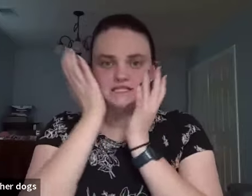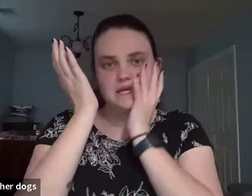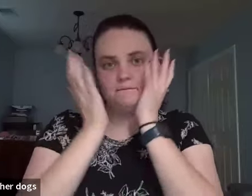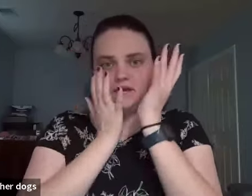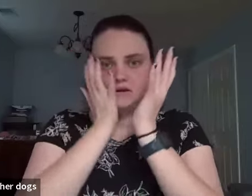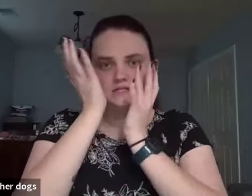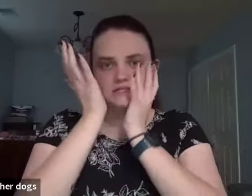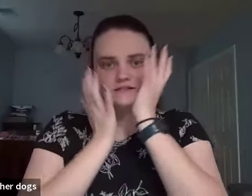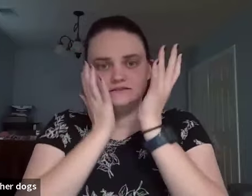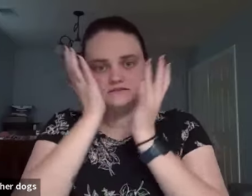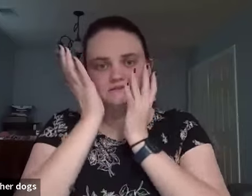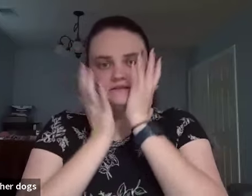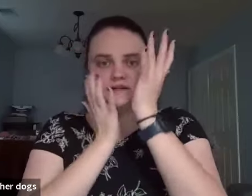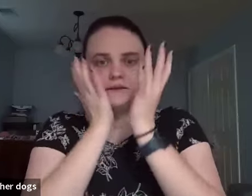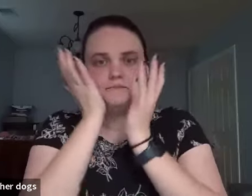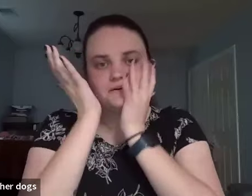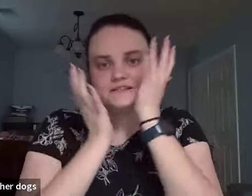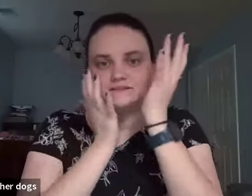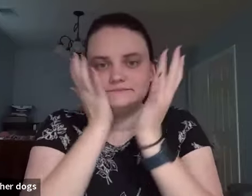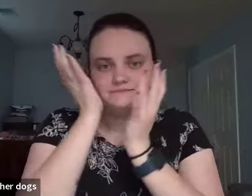Embarrassed, embarrassed, embarrassed.